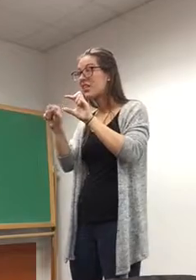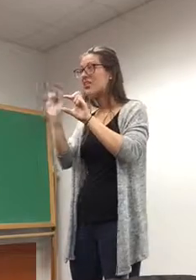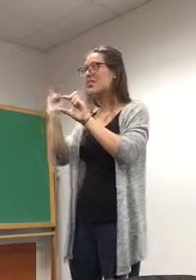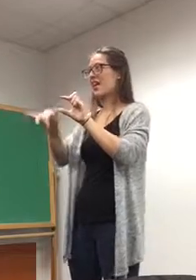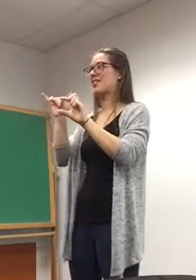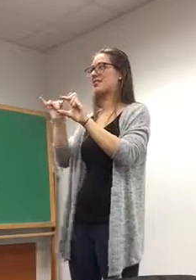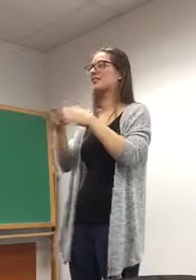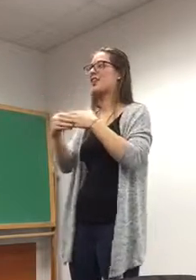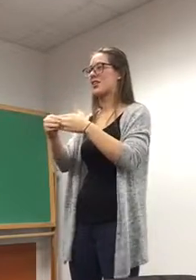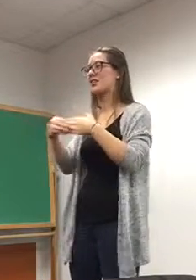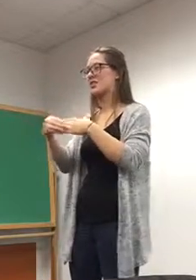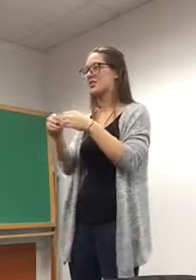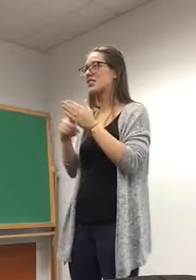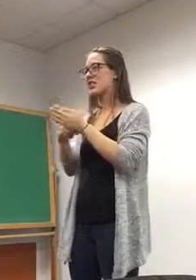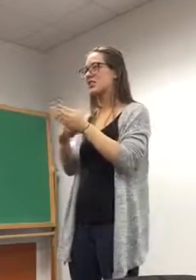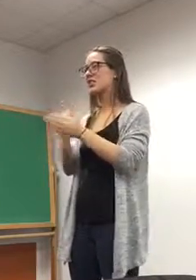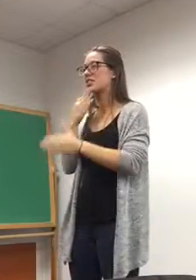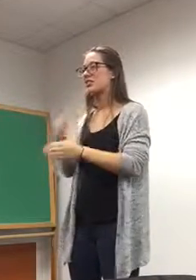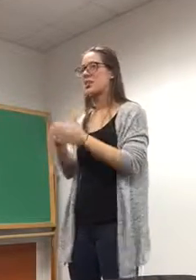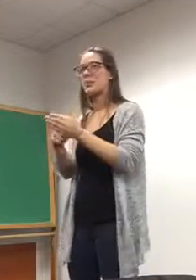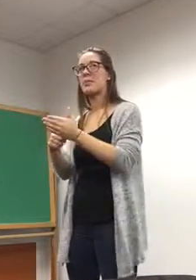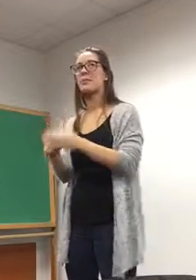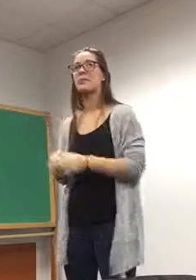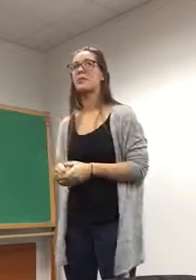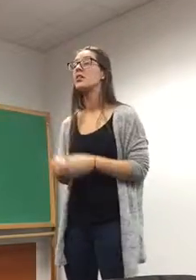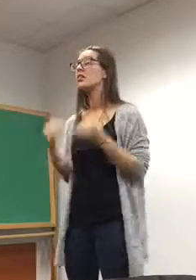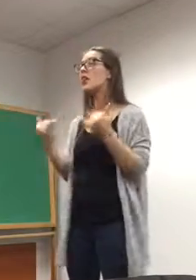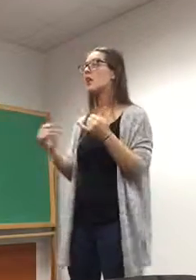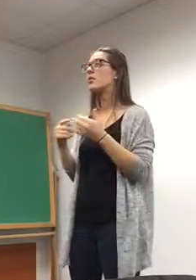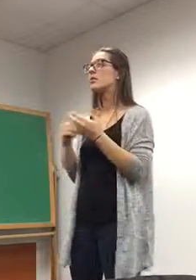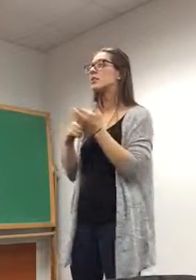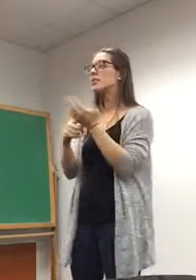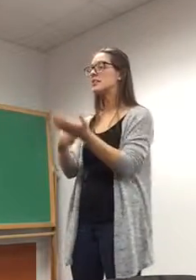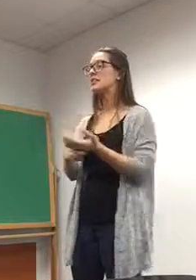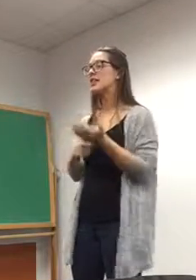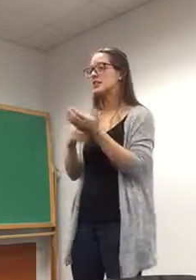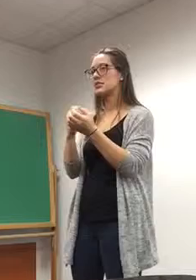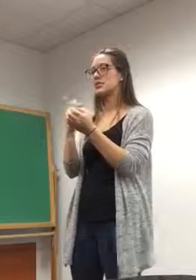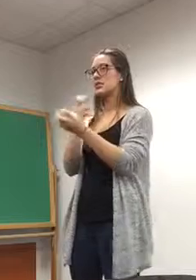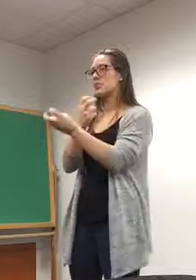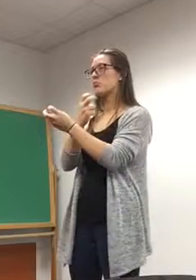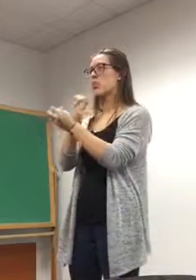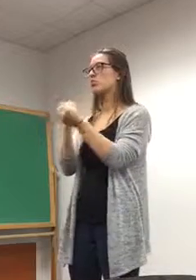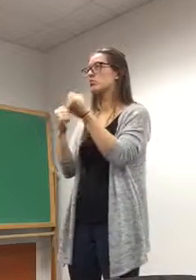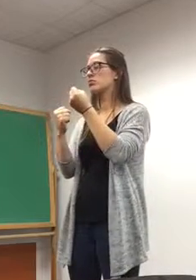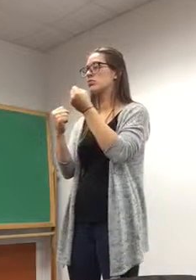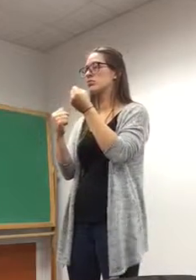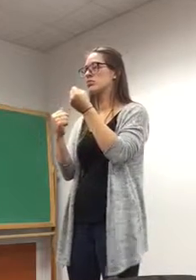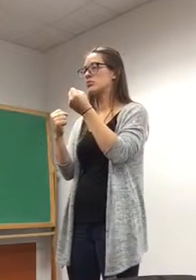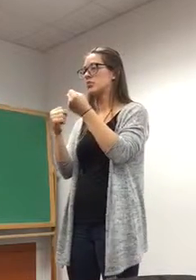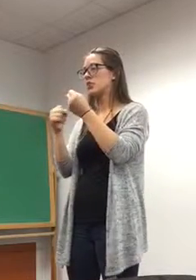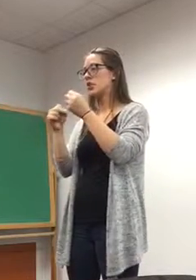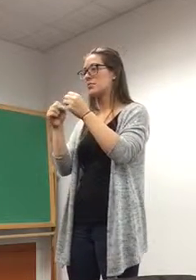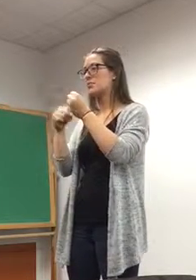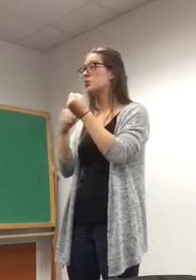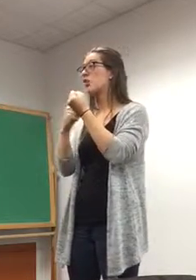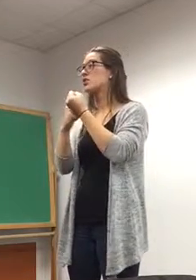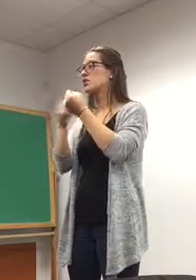talk about a developed bone, or the bone structure itself. Now, what I've got up here is an incredible, probably a world-famous picture of a bone that I drew